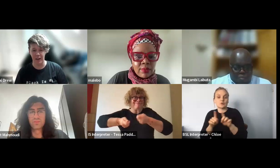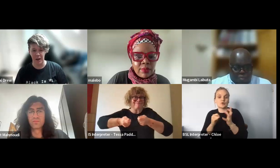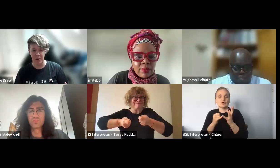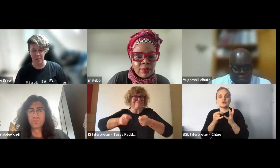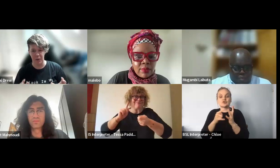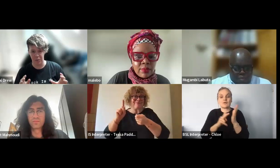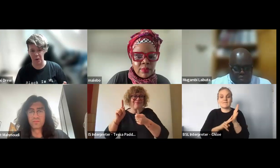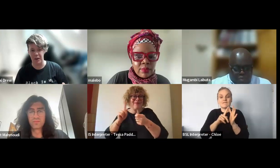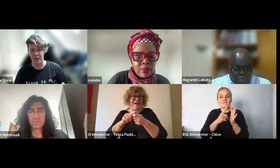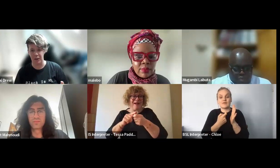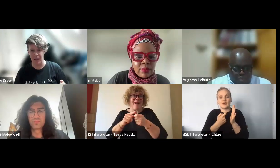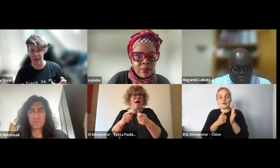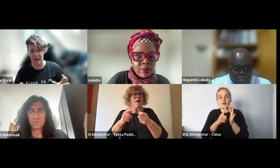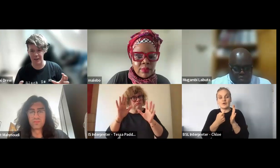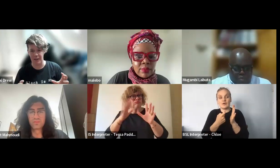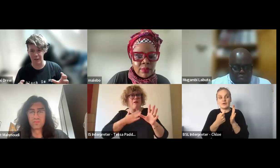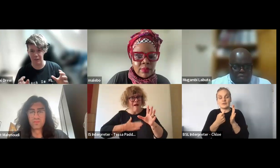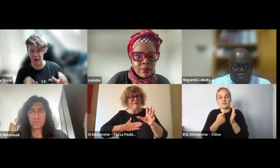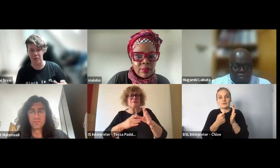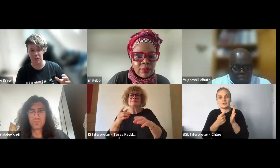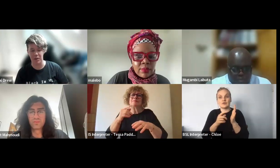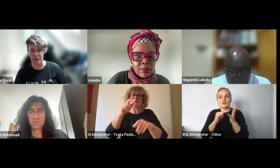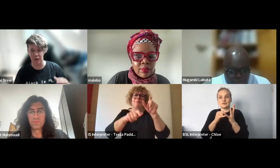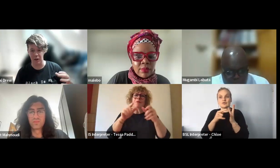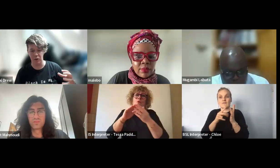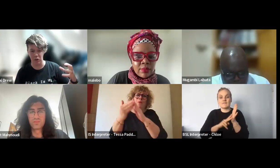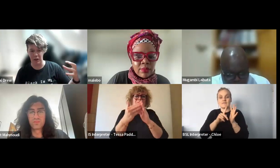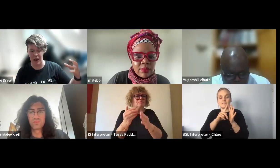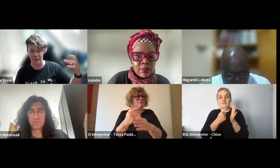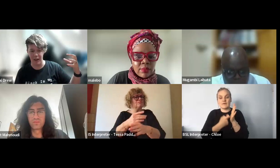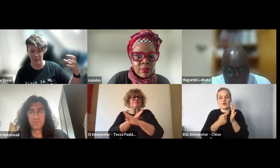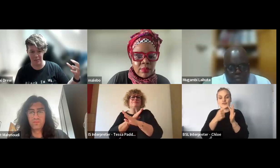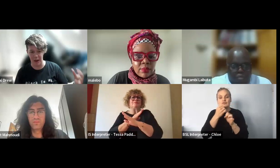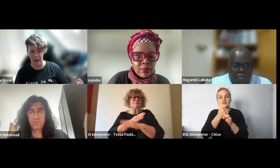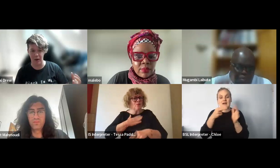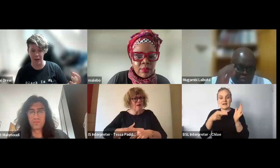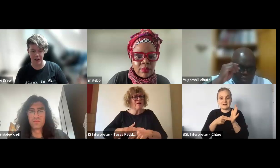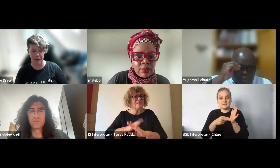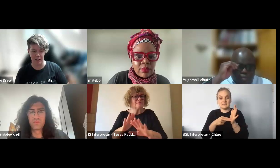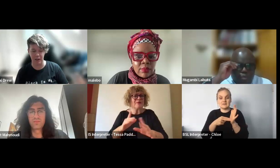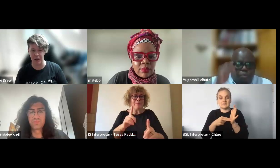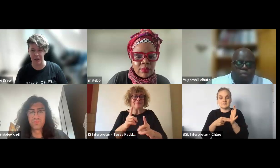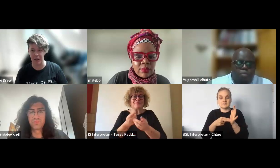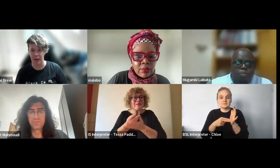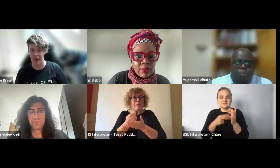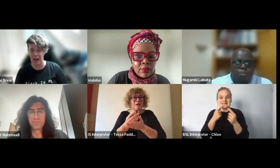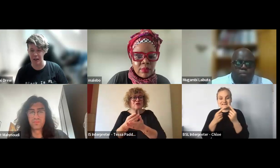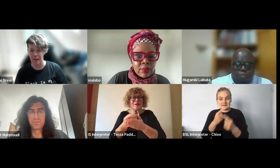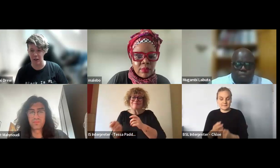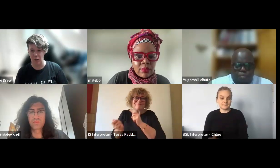data. The problem is that is very much limited to those who already have that power, that access, that